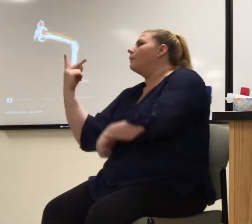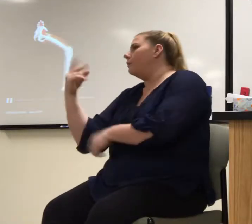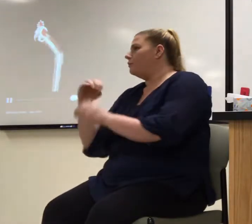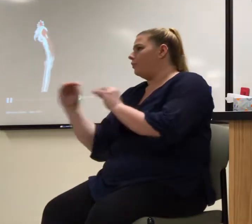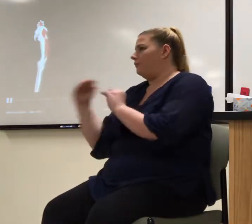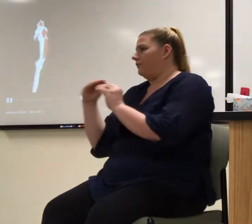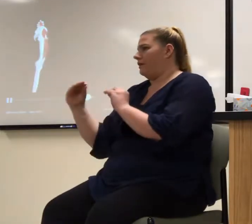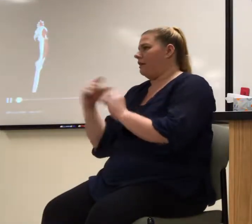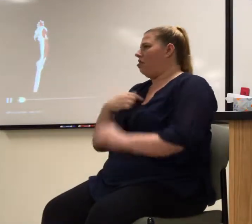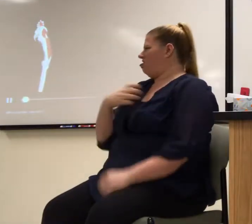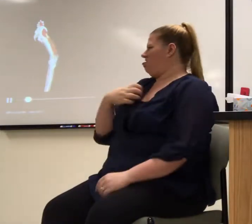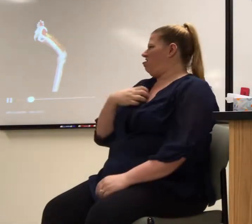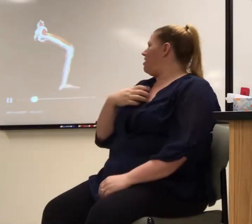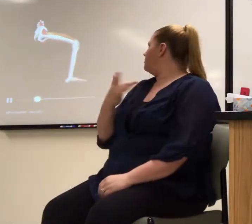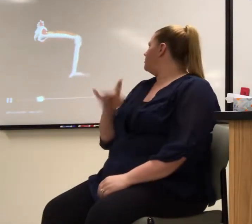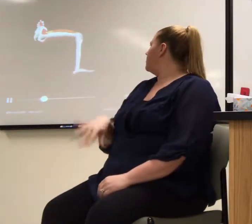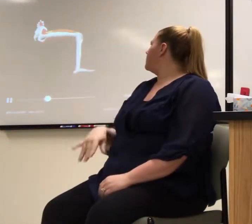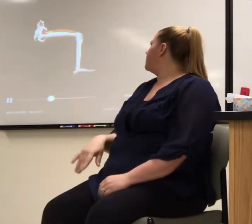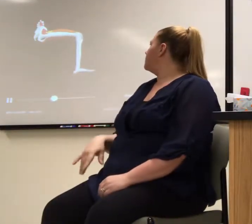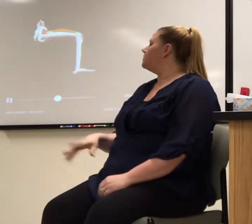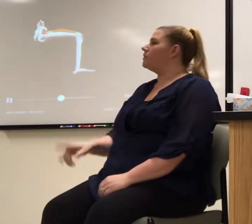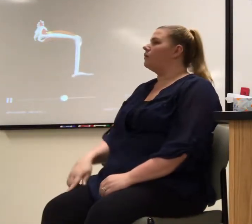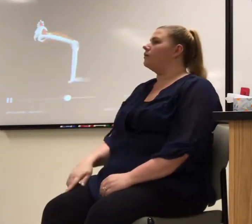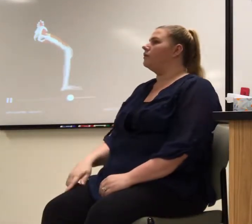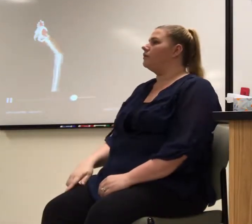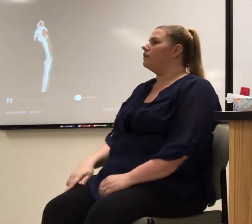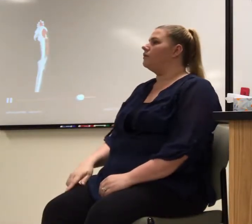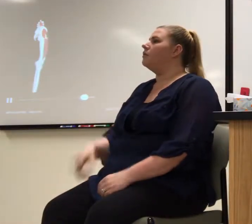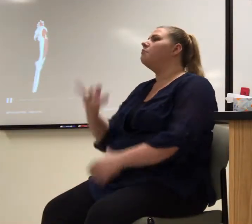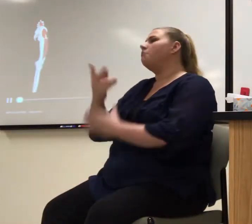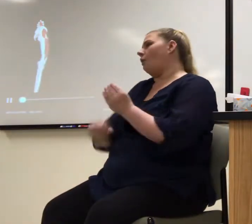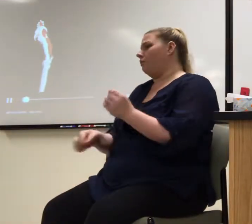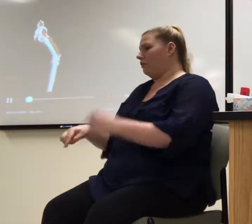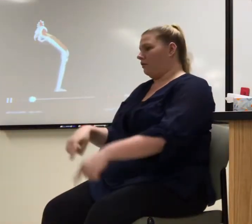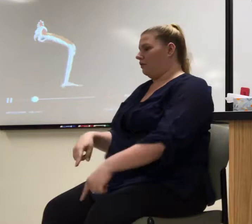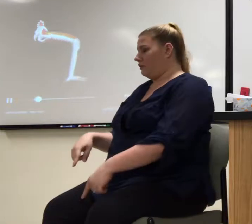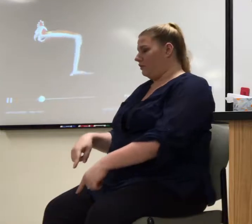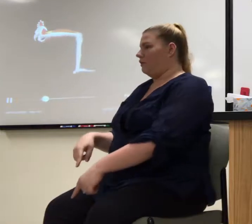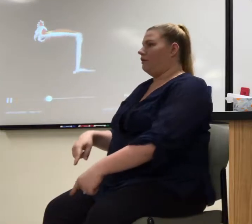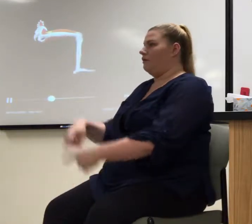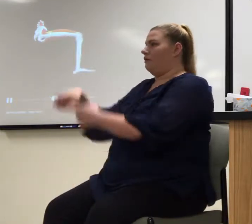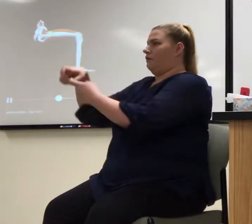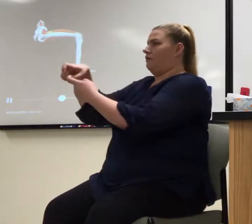knee is flexing, I'm sorry, okay, well, basically hip and knee are flexing.